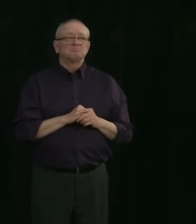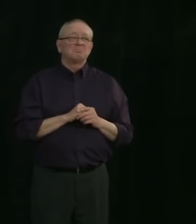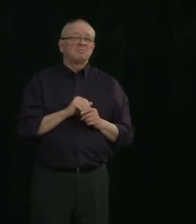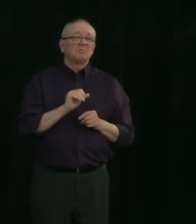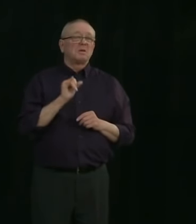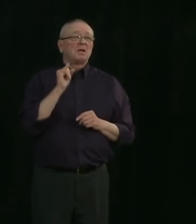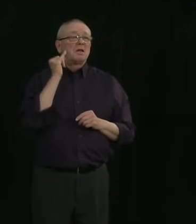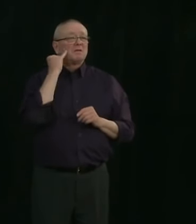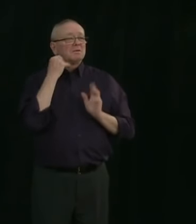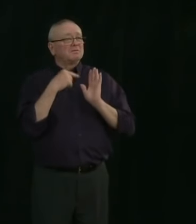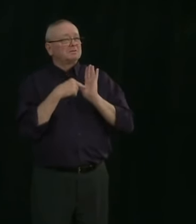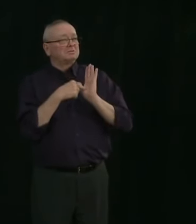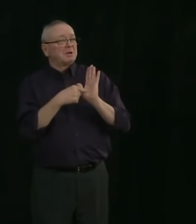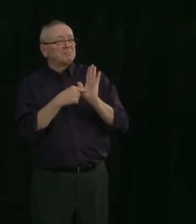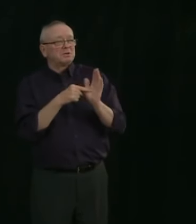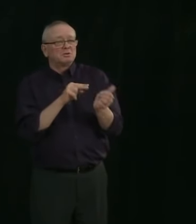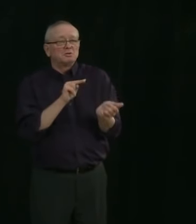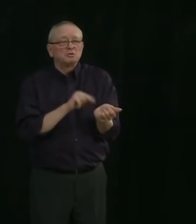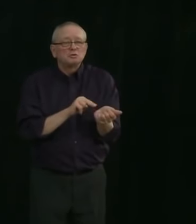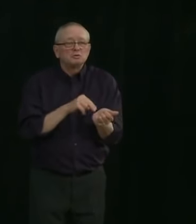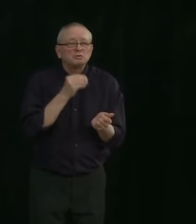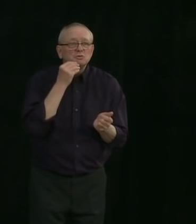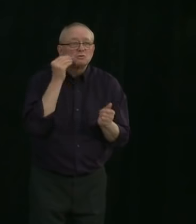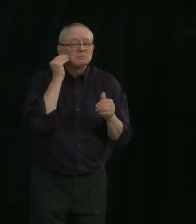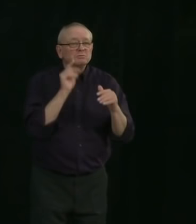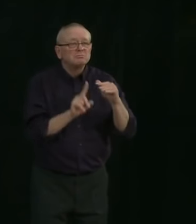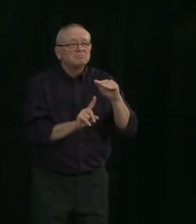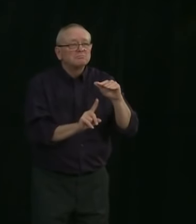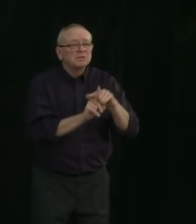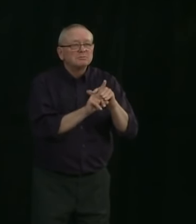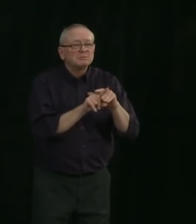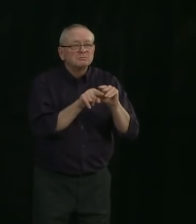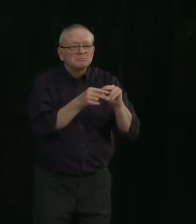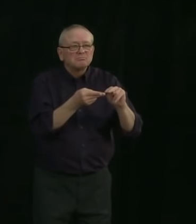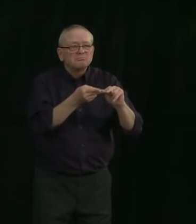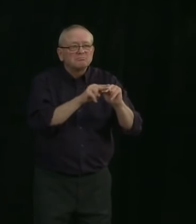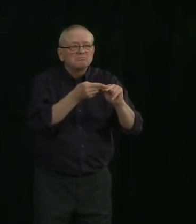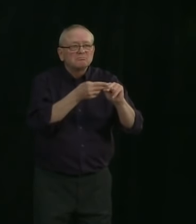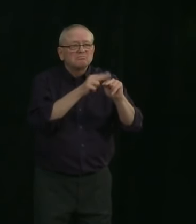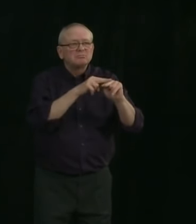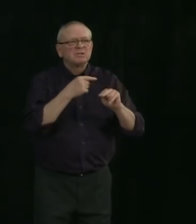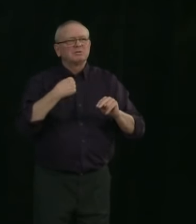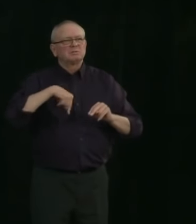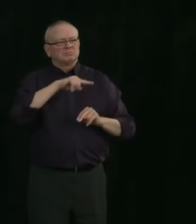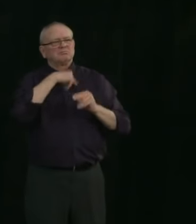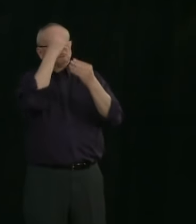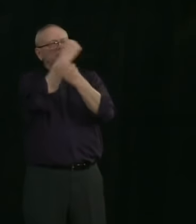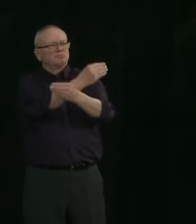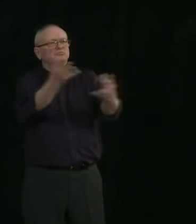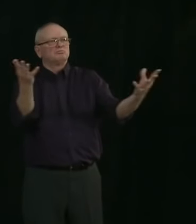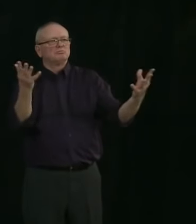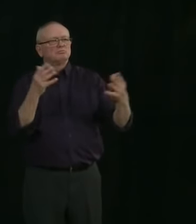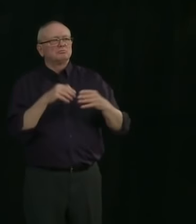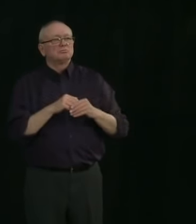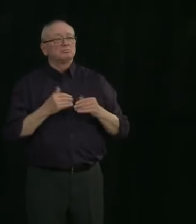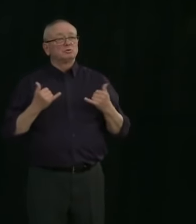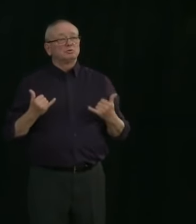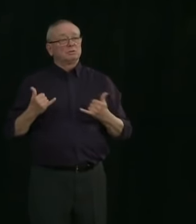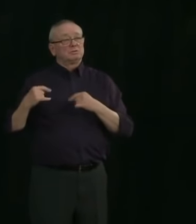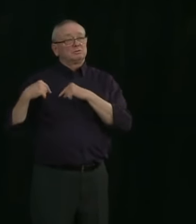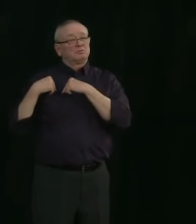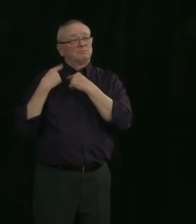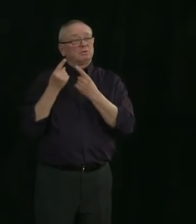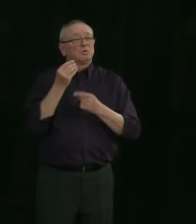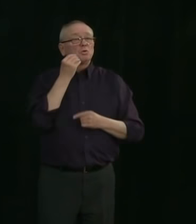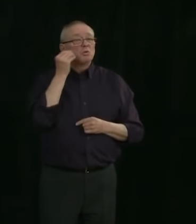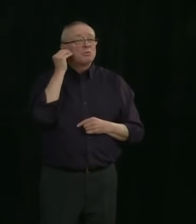care facilities. To date, we have not had any COVID cases in our shelters, in our homeless shelters. So as